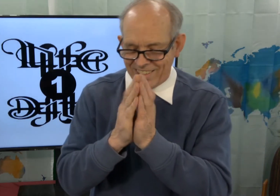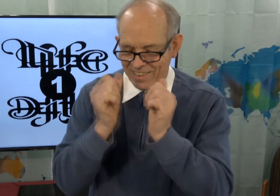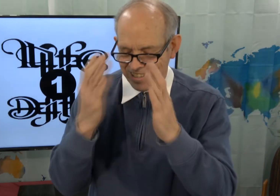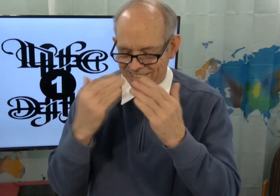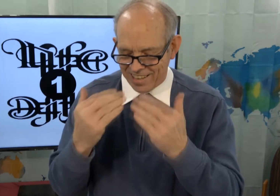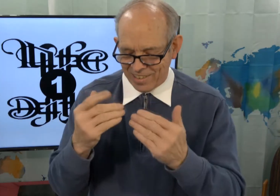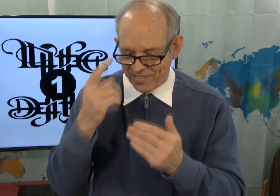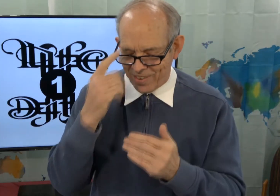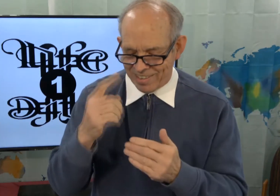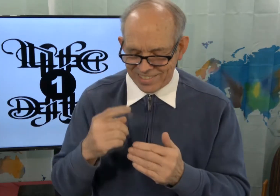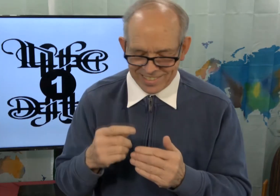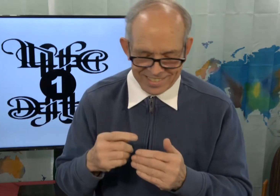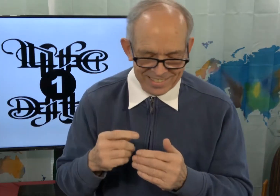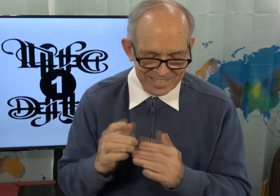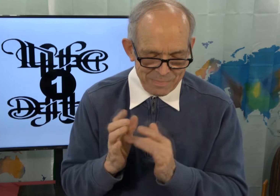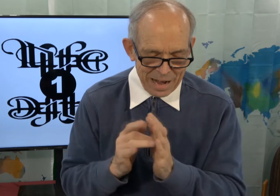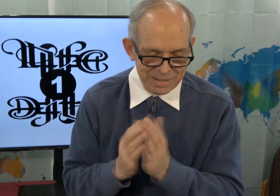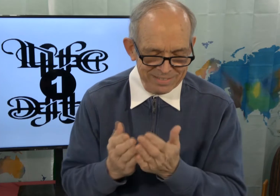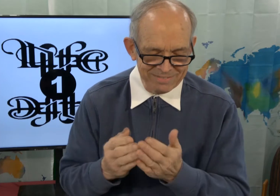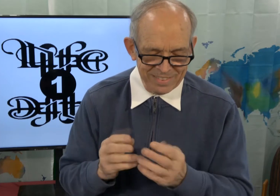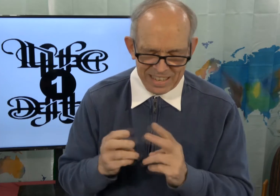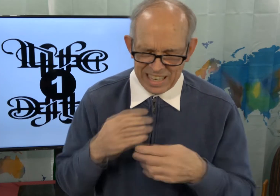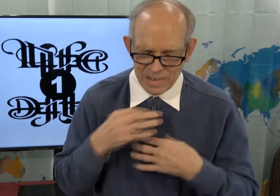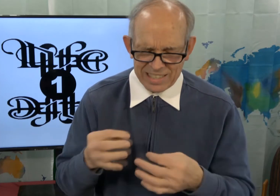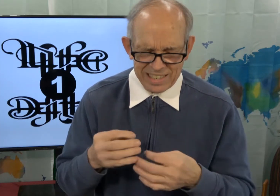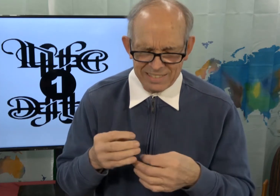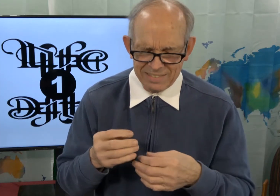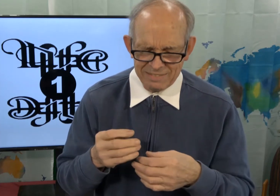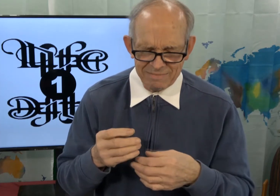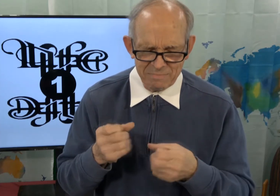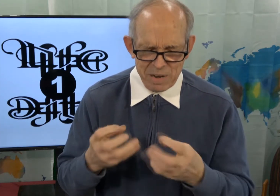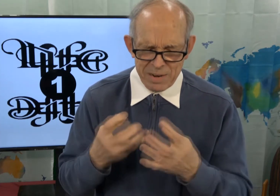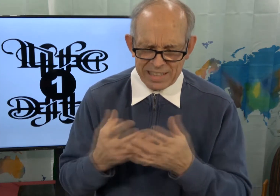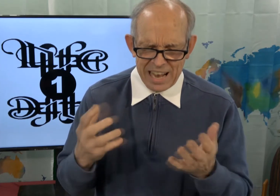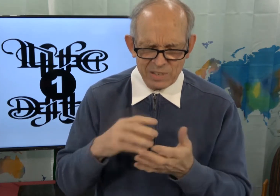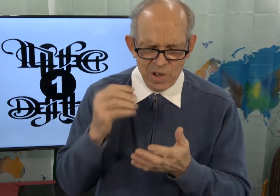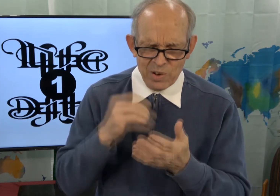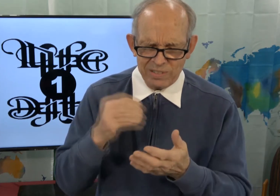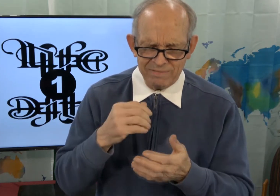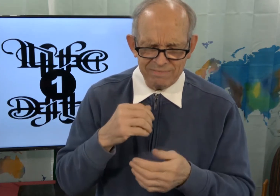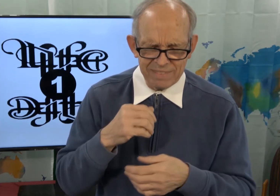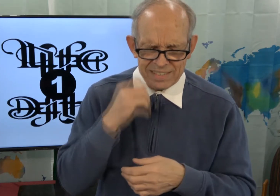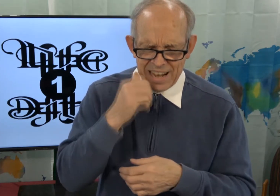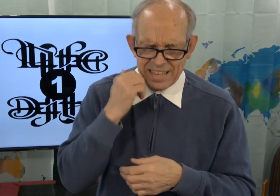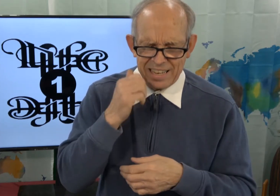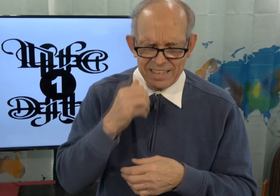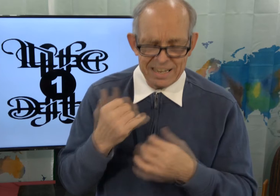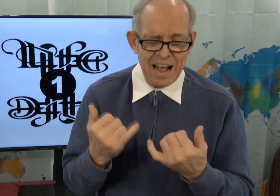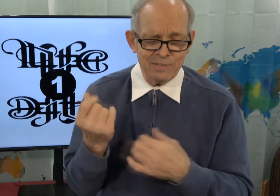That is taking the Bible, the interesting. Many things to learn daily, not less,